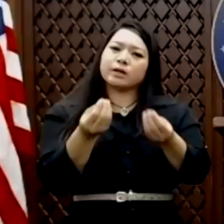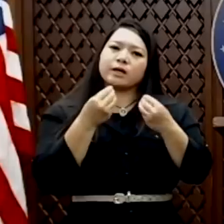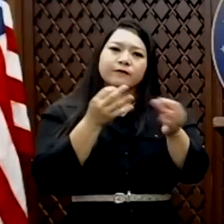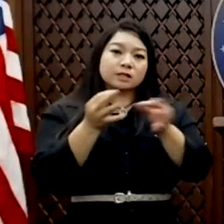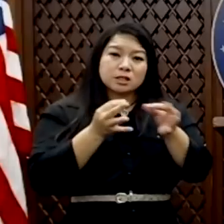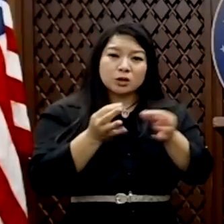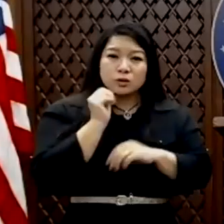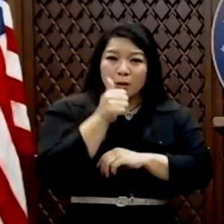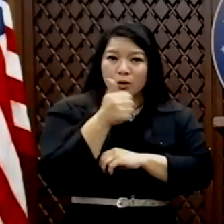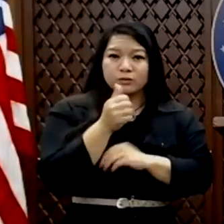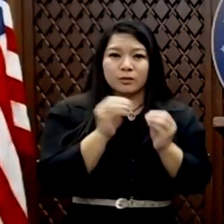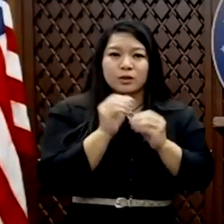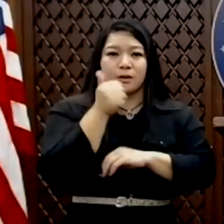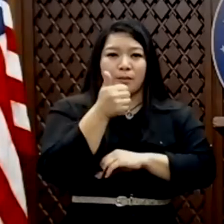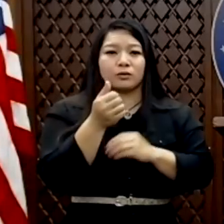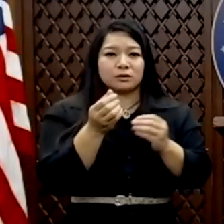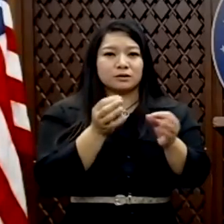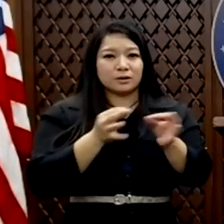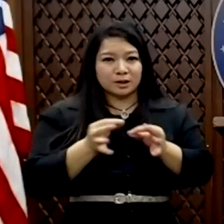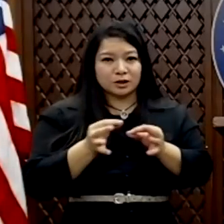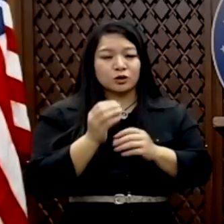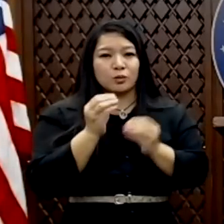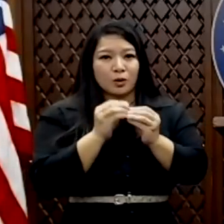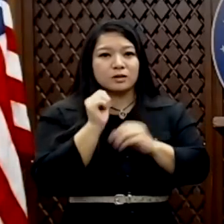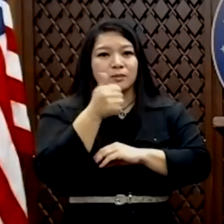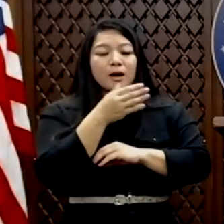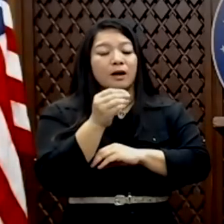give details more tomorrow. Okay, and so the second part of that